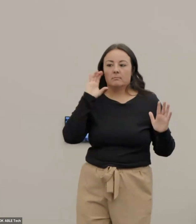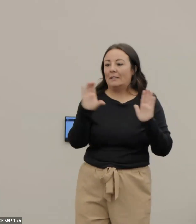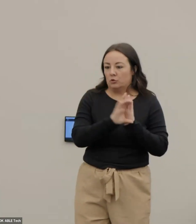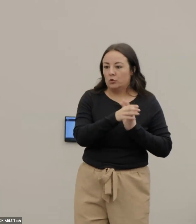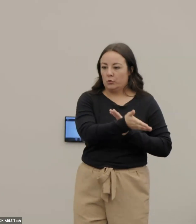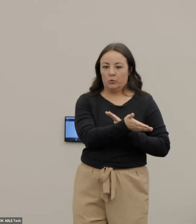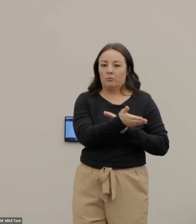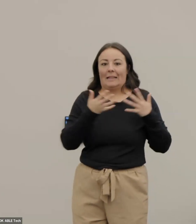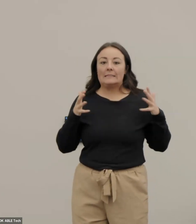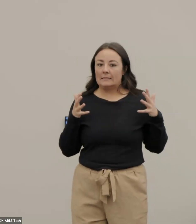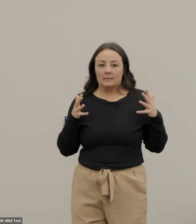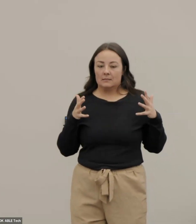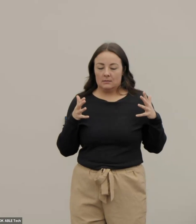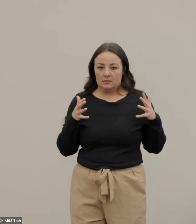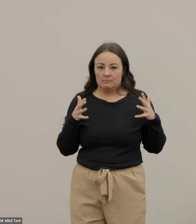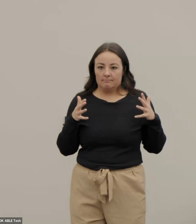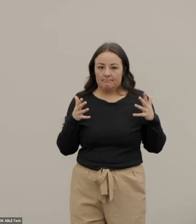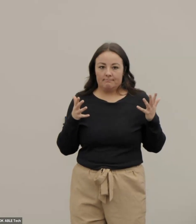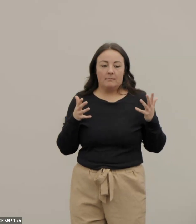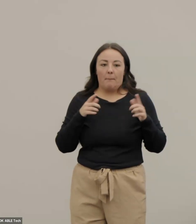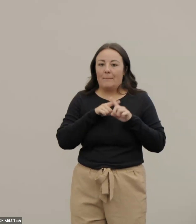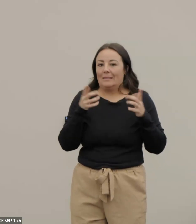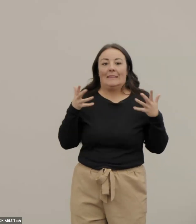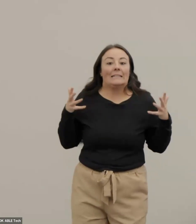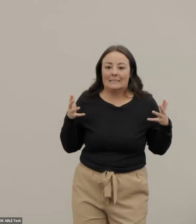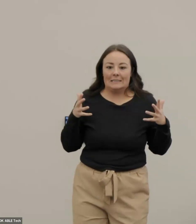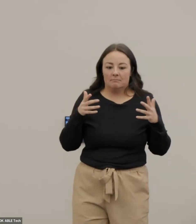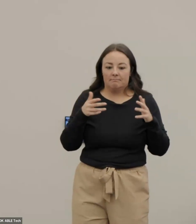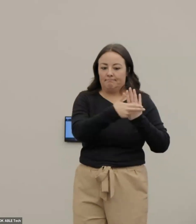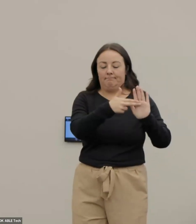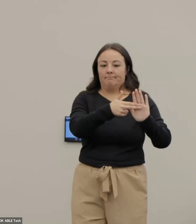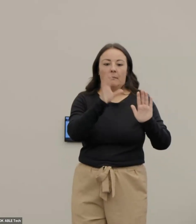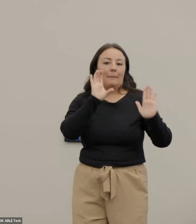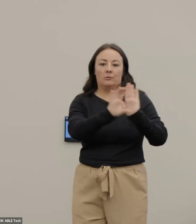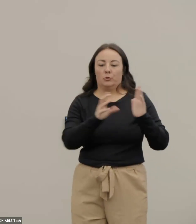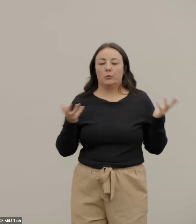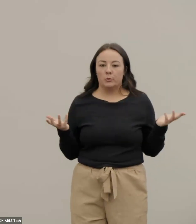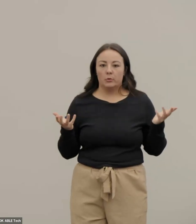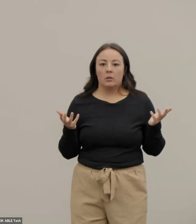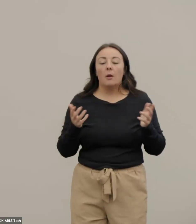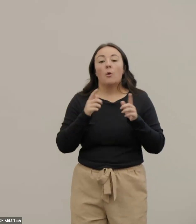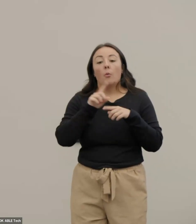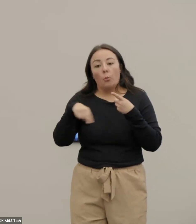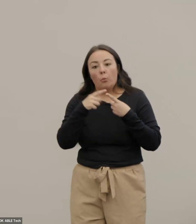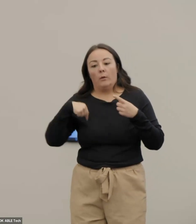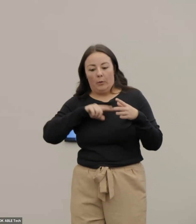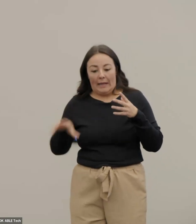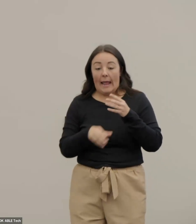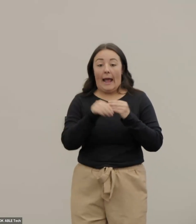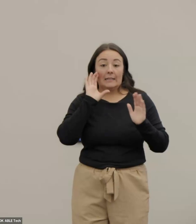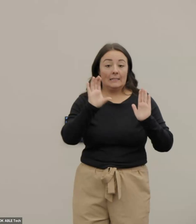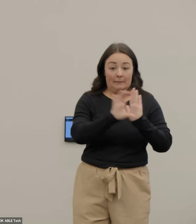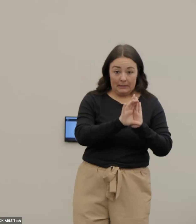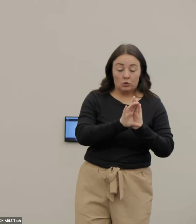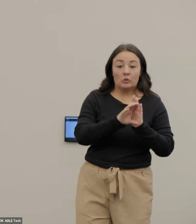graphic, but that's all we know. And so when we add images in our document, we need to accurately